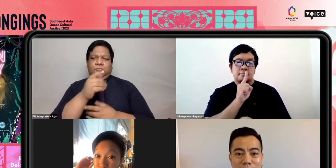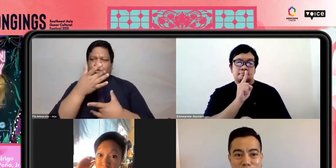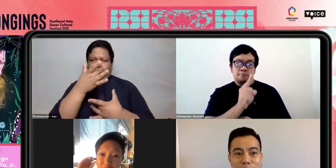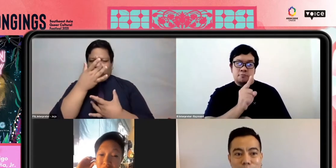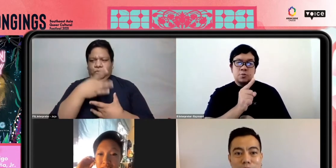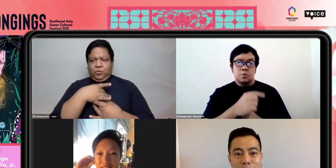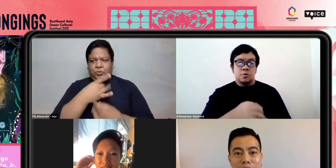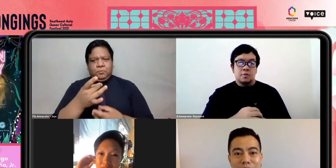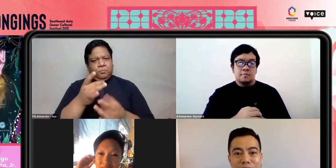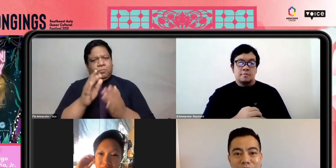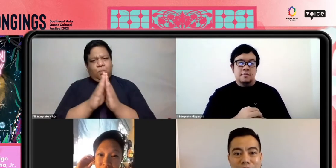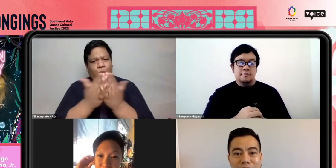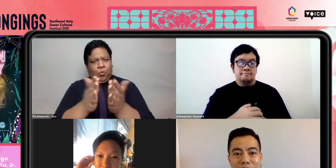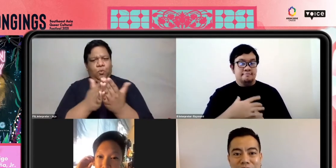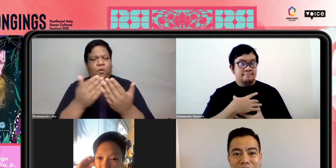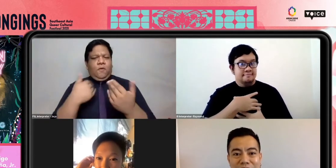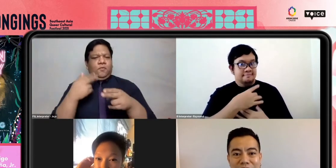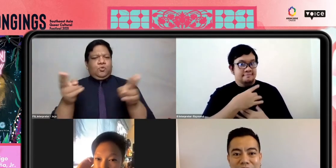short stories.